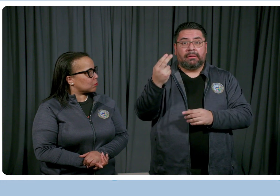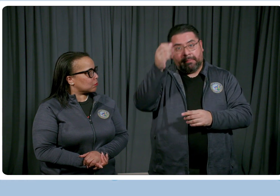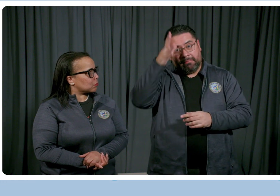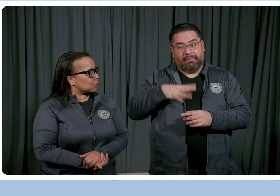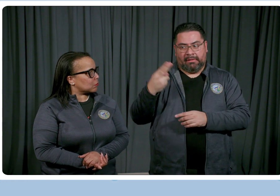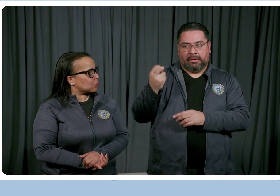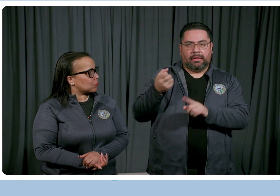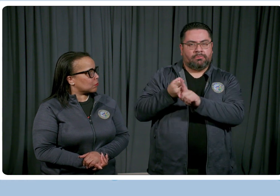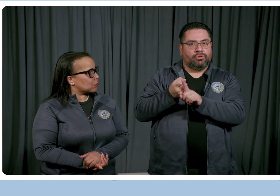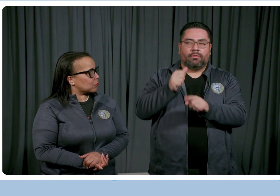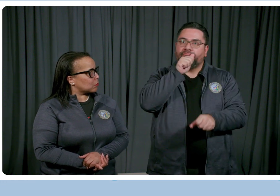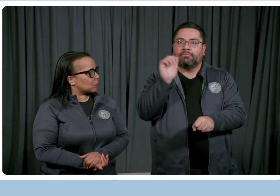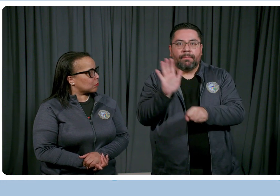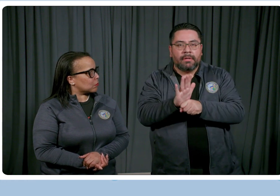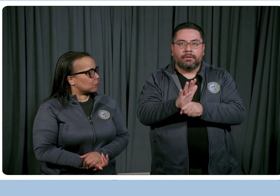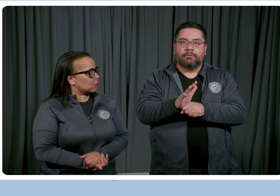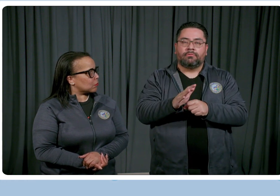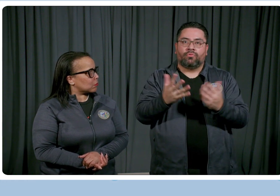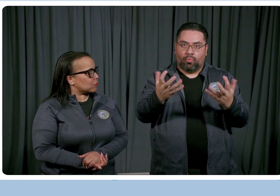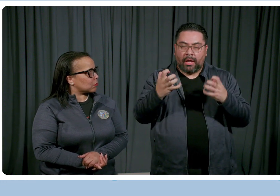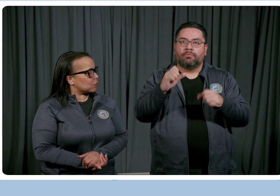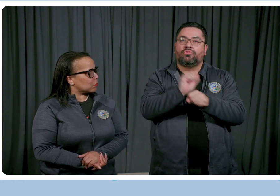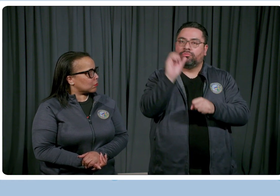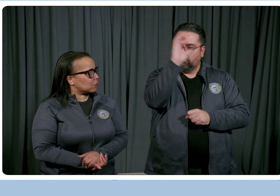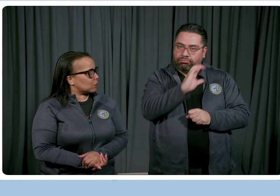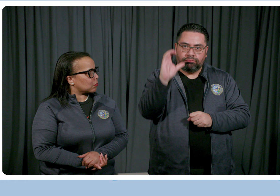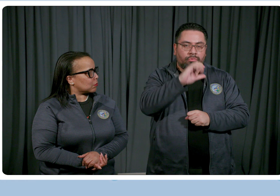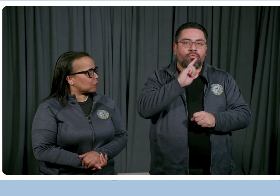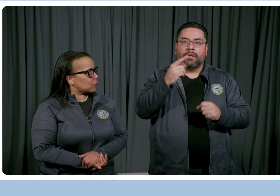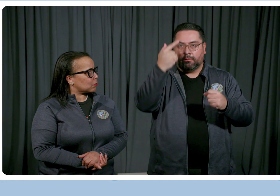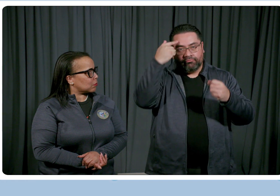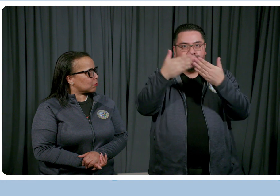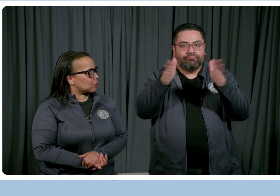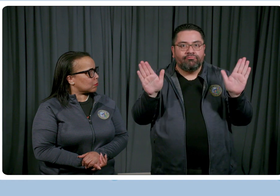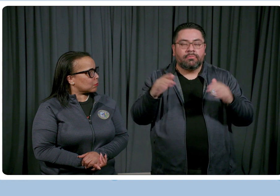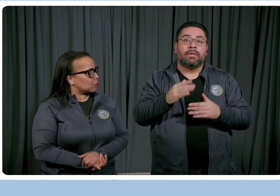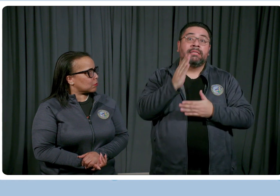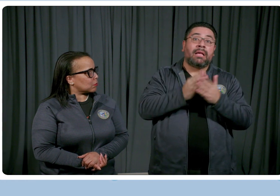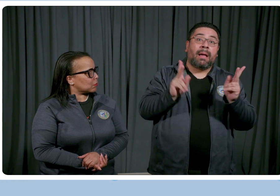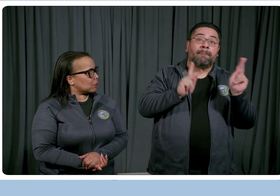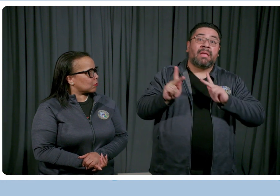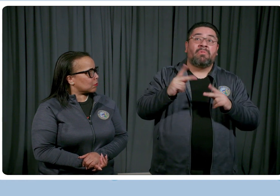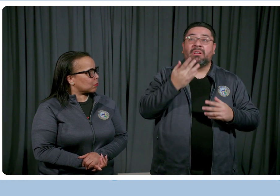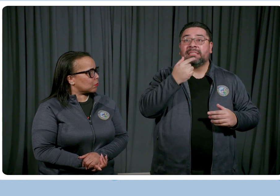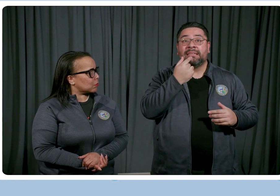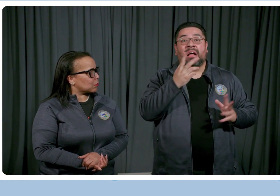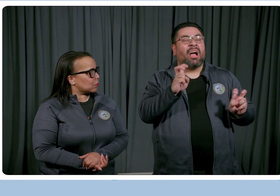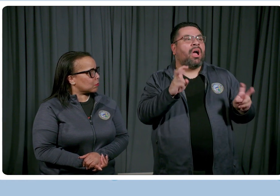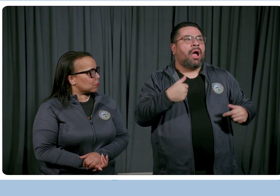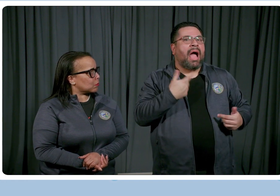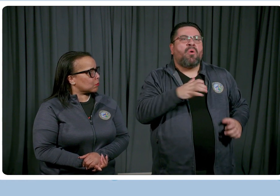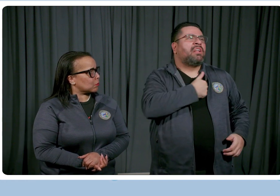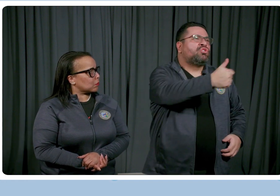He showed an incredible amount of commitment and dedication to his job search and was really open. Some folks don't want to travel